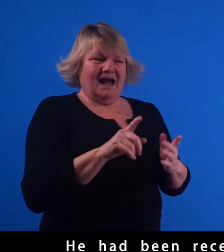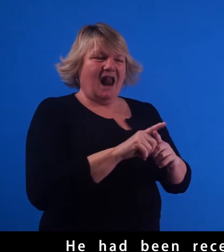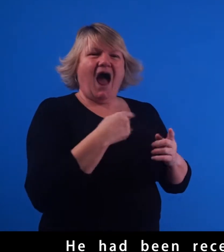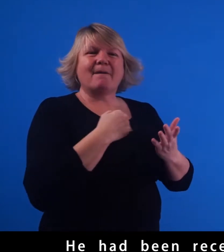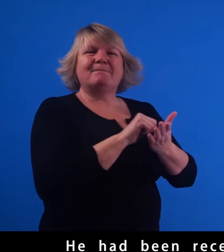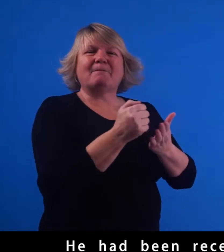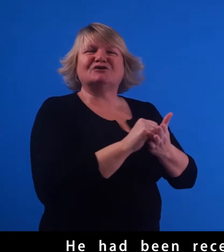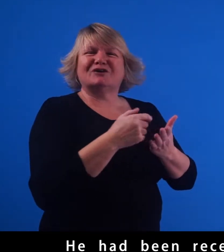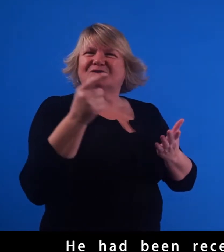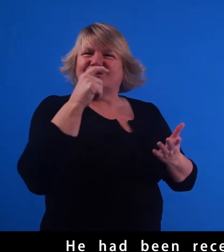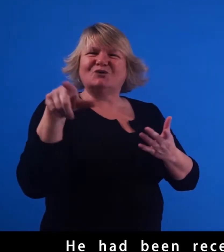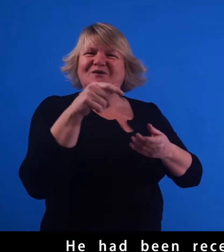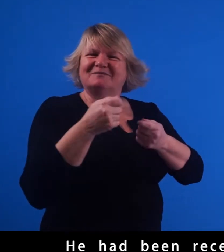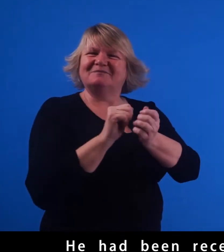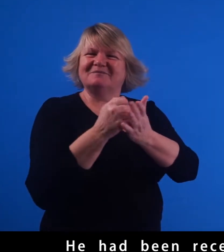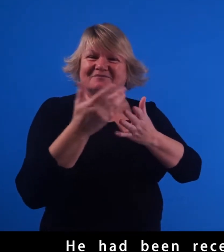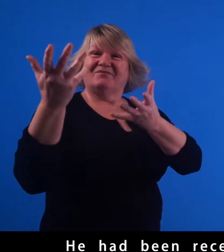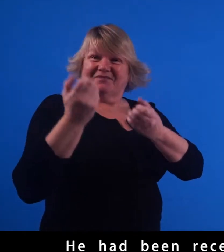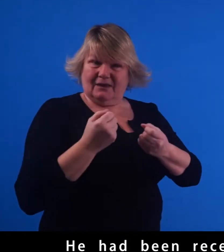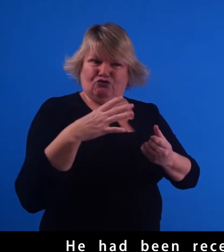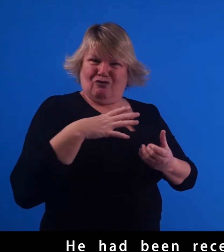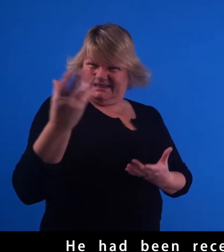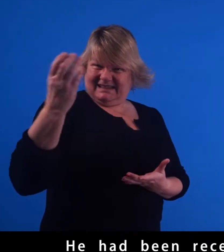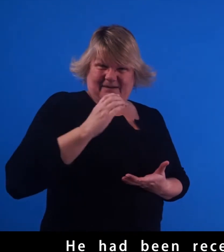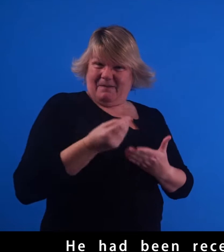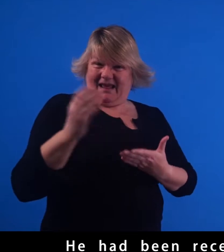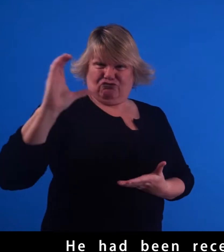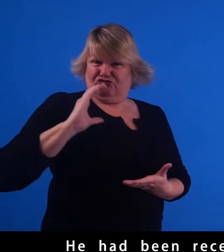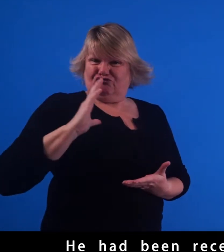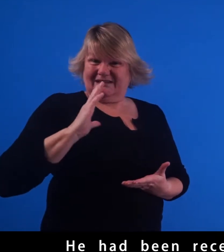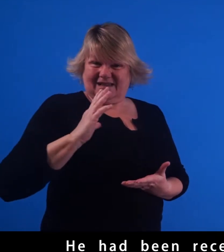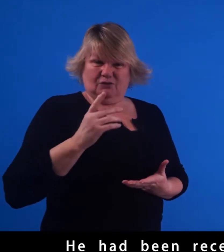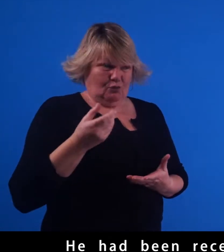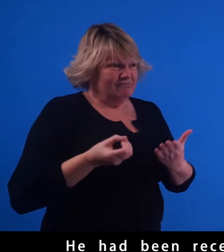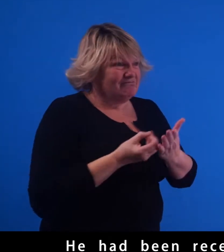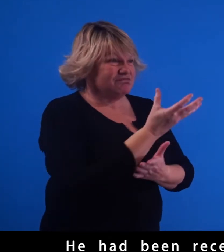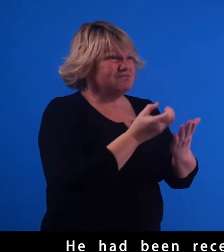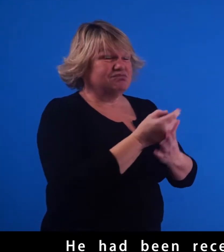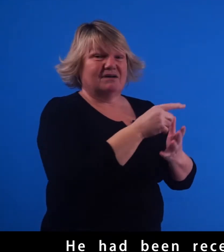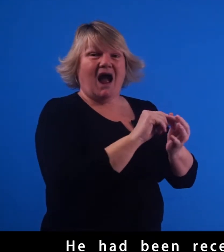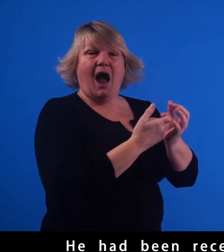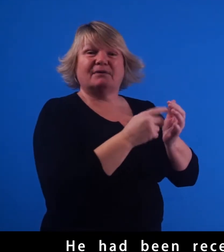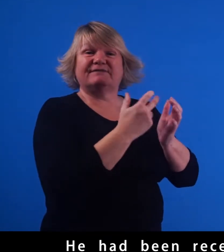He had been receiving advances from his publishers to pay for the building of Abbotsford